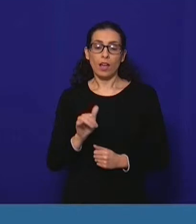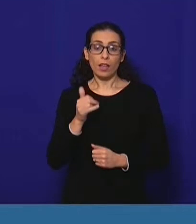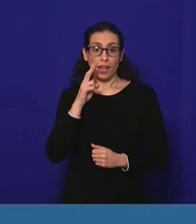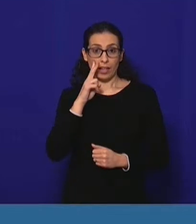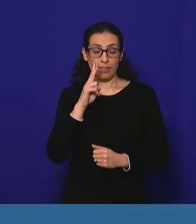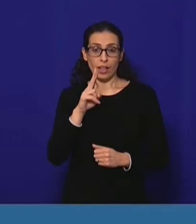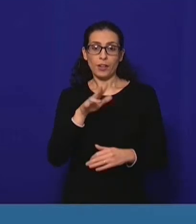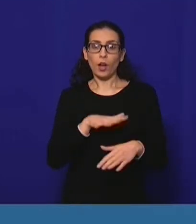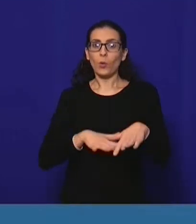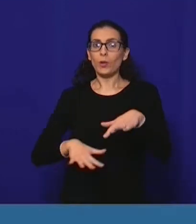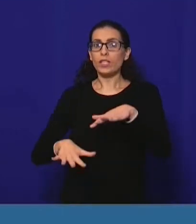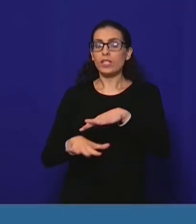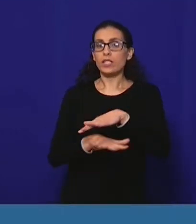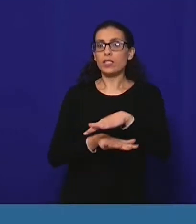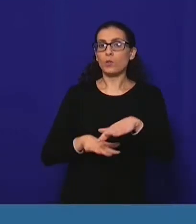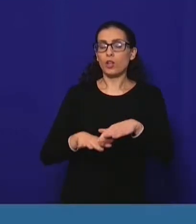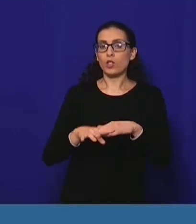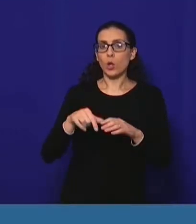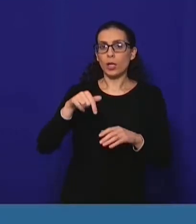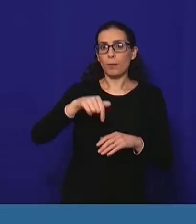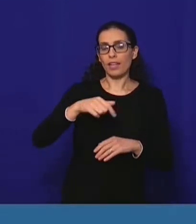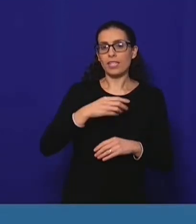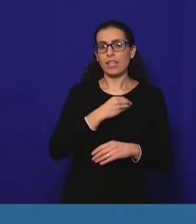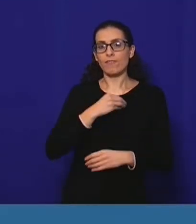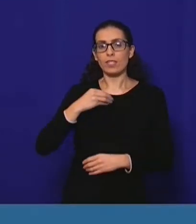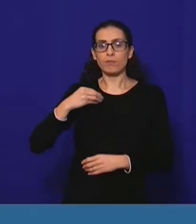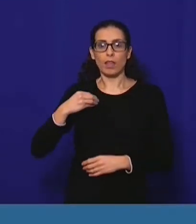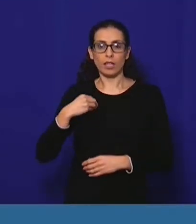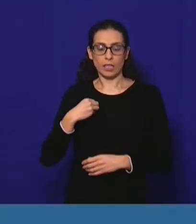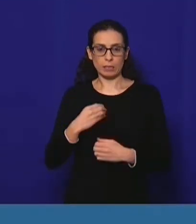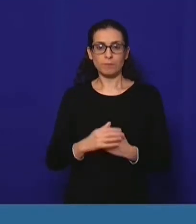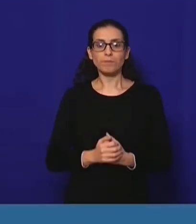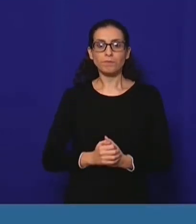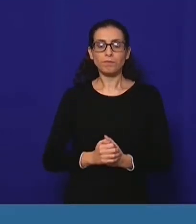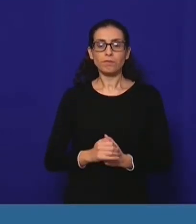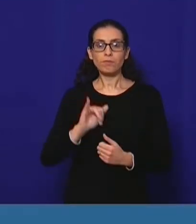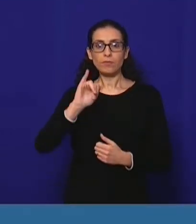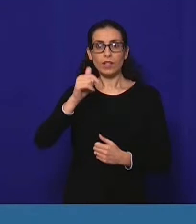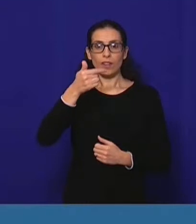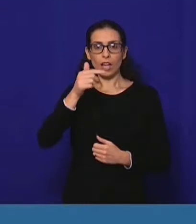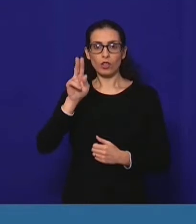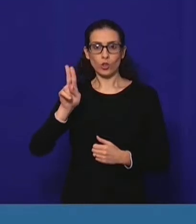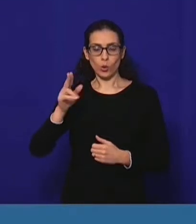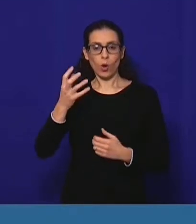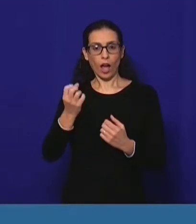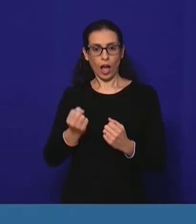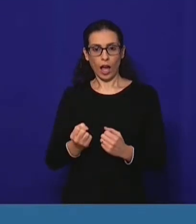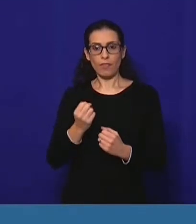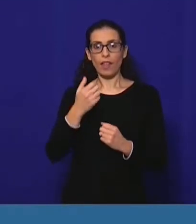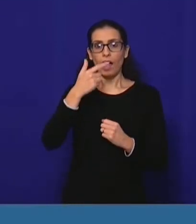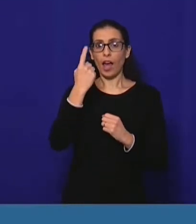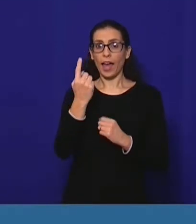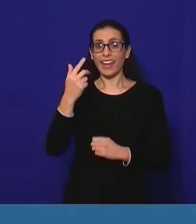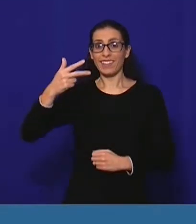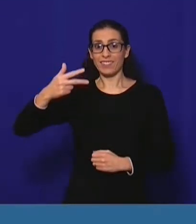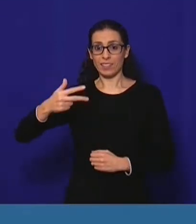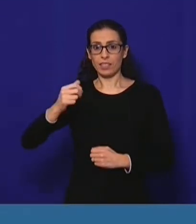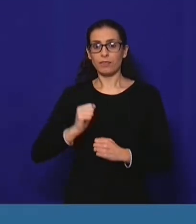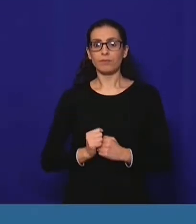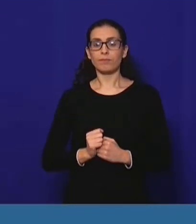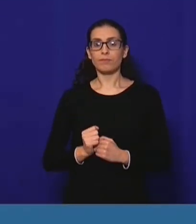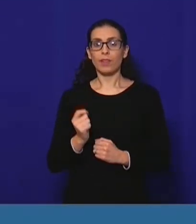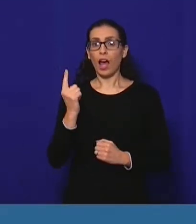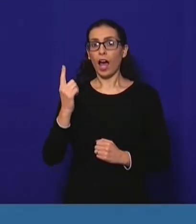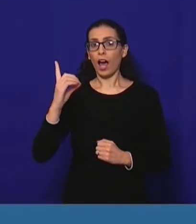is-sitwazzjonijiet tal-każijiet li għandna fl-isptarijiet tagħna. Fl-ITU ta' Mater Dei għandna 18 persuna, fl-Infectious